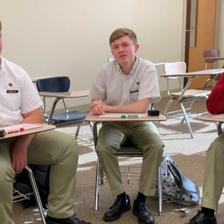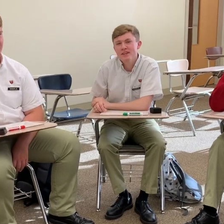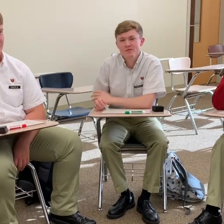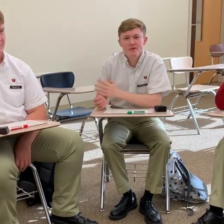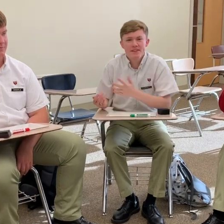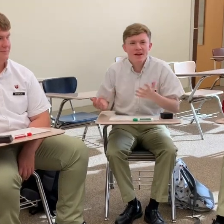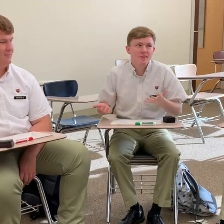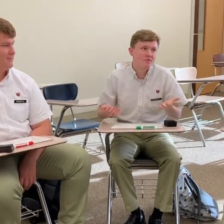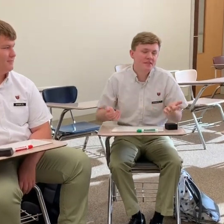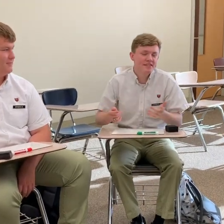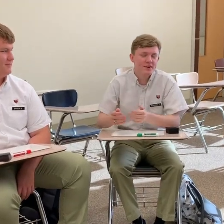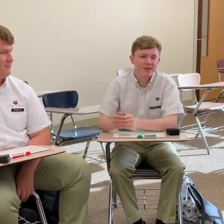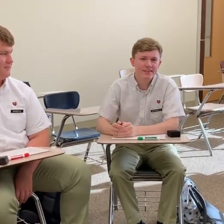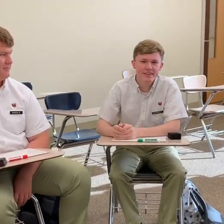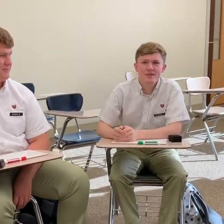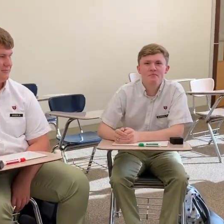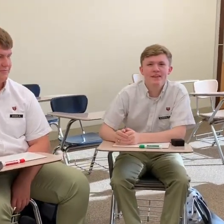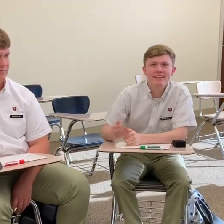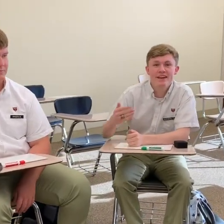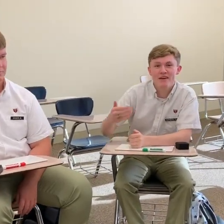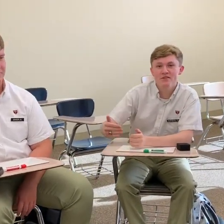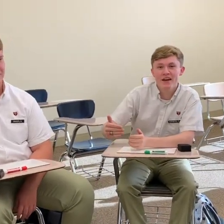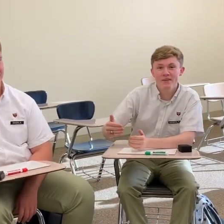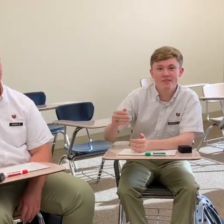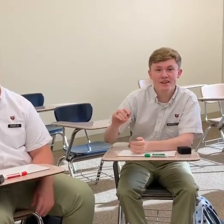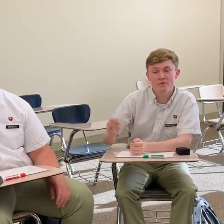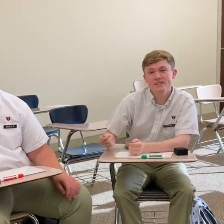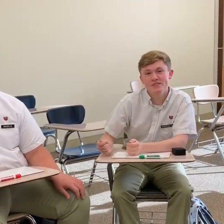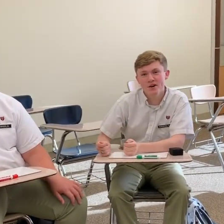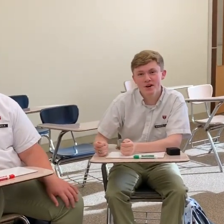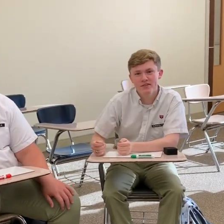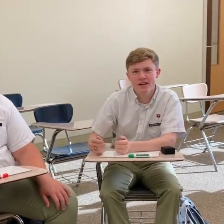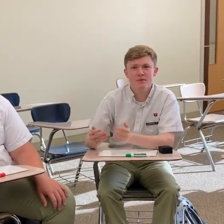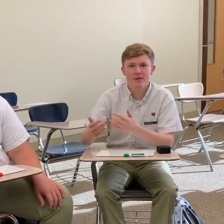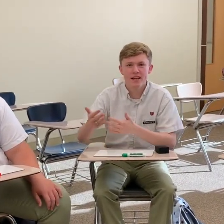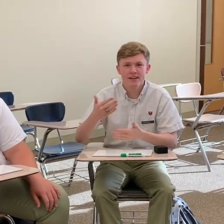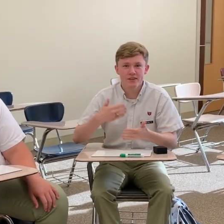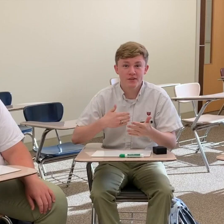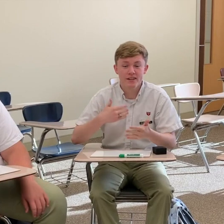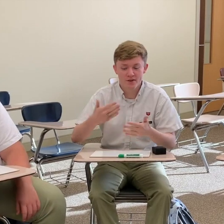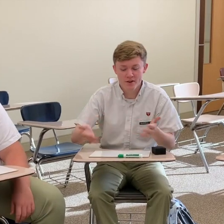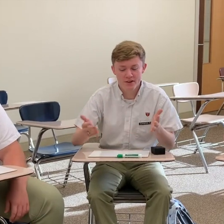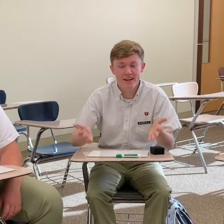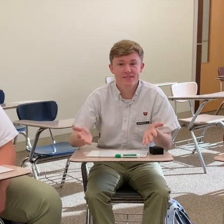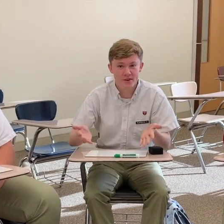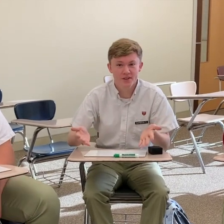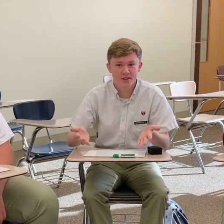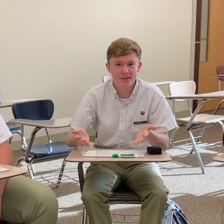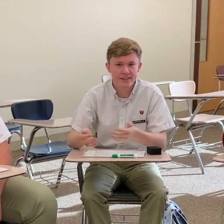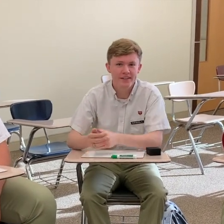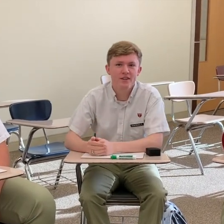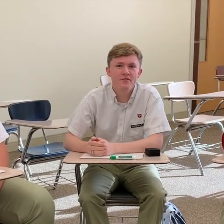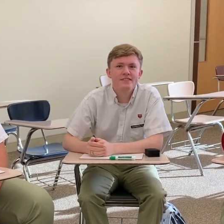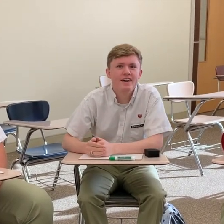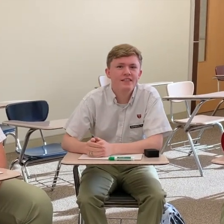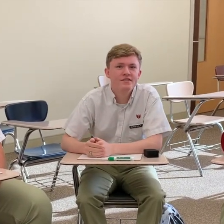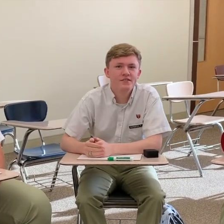2 days we had our voices on, but then after that it was, like, voices off, and, like, we were, like, hands-on learning, you know, the signs. So, like,